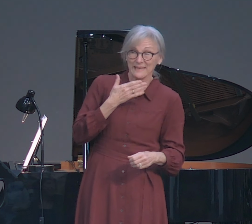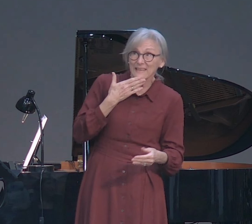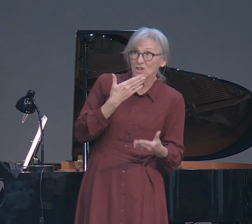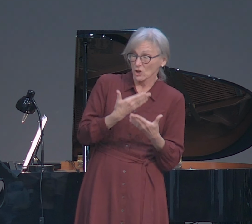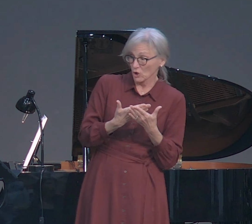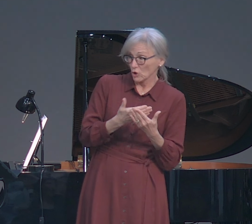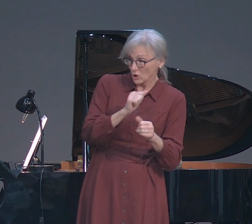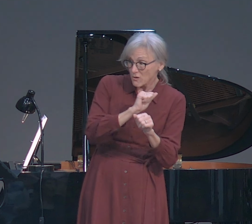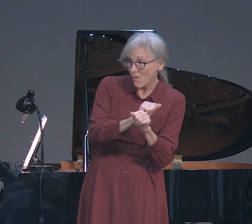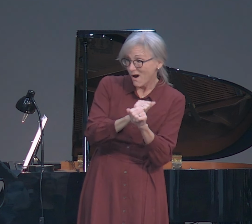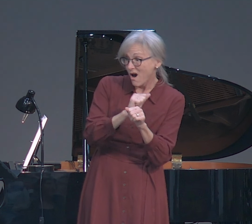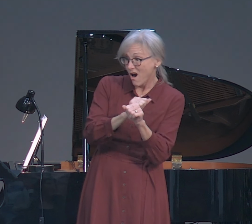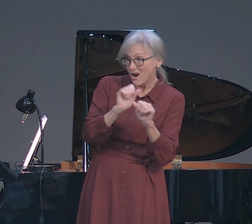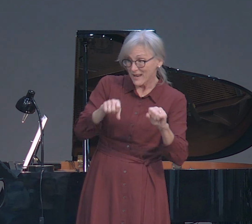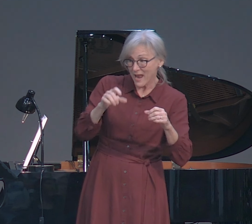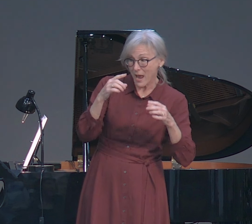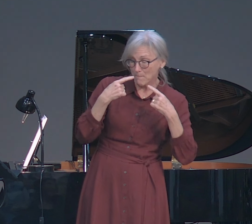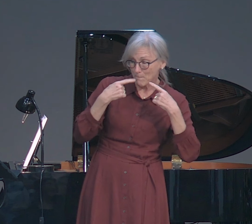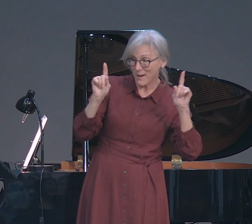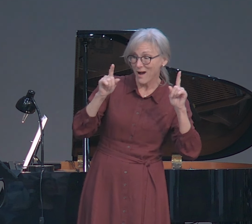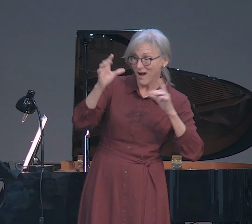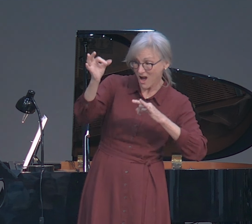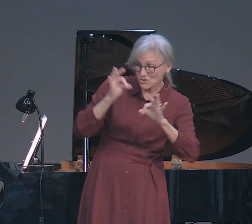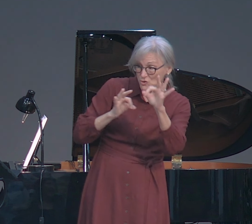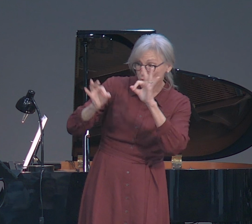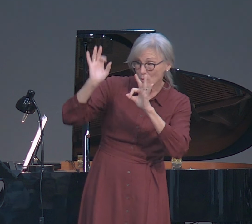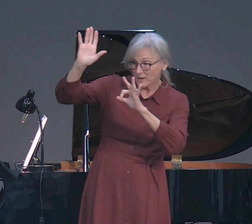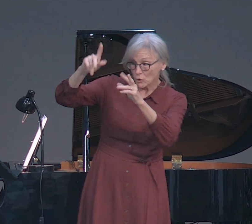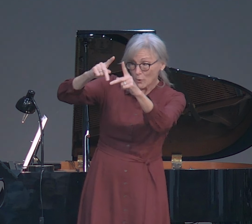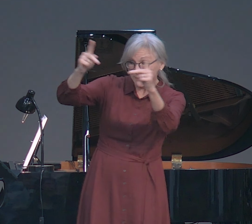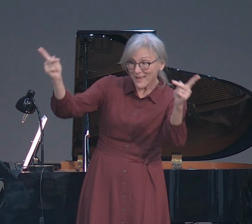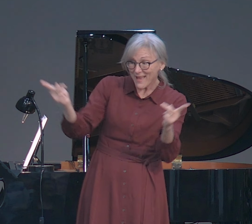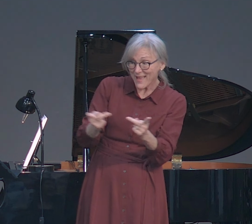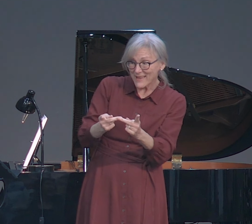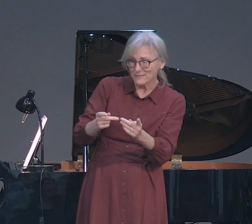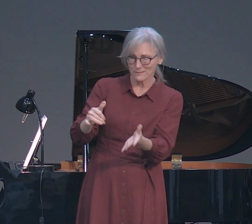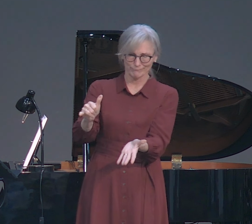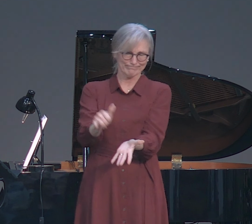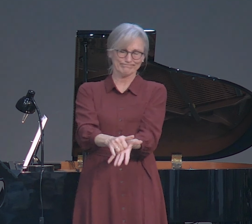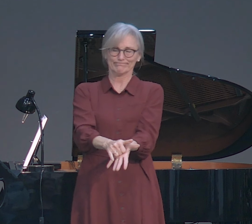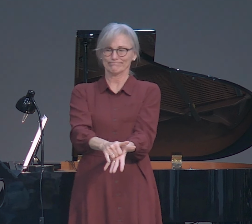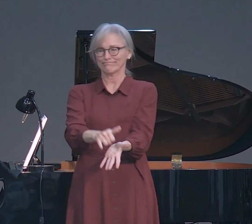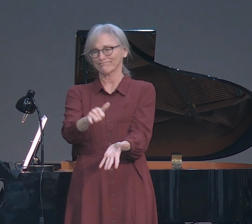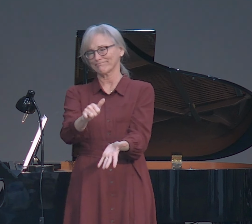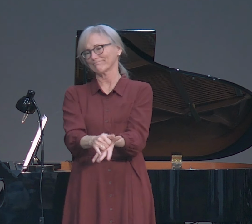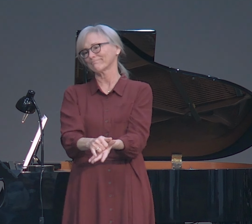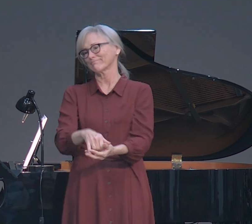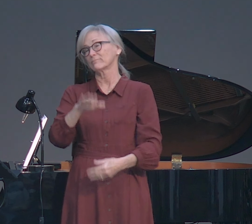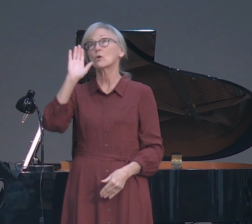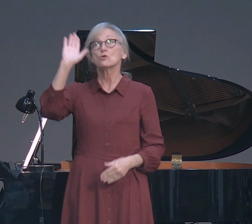dear Lord, the place of thine. Thy blood hath